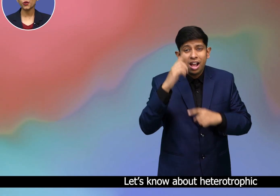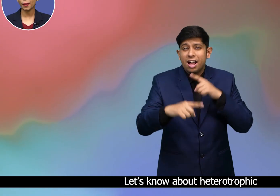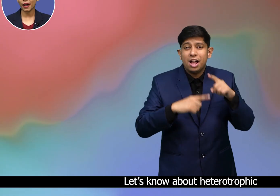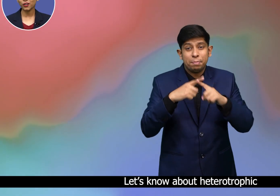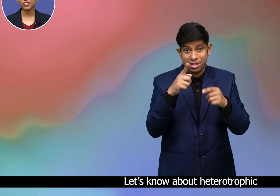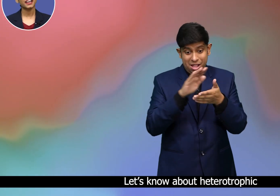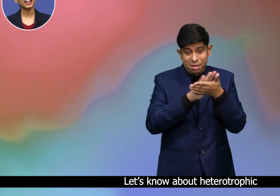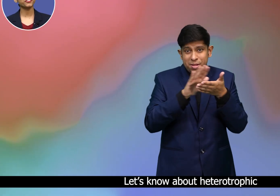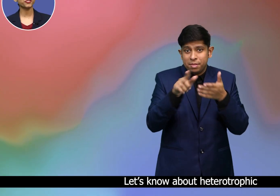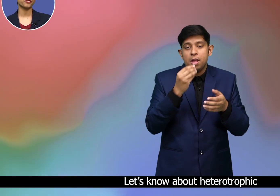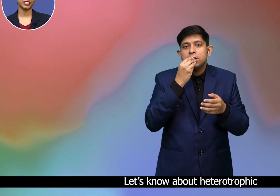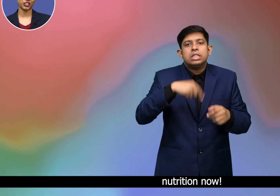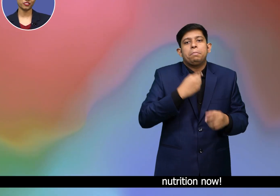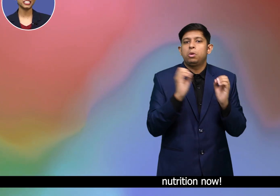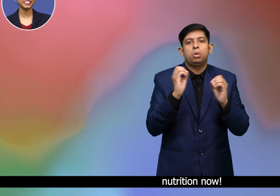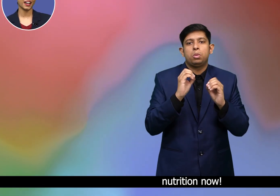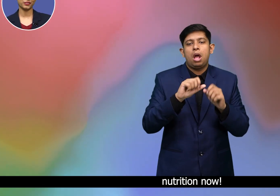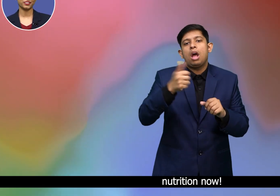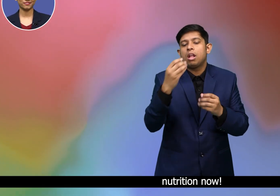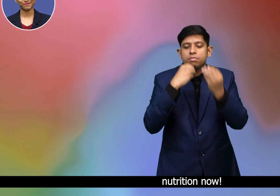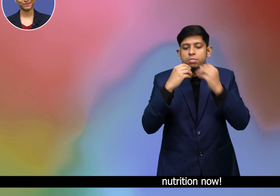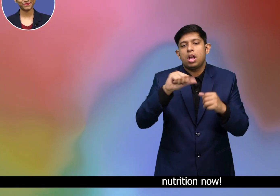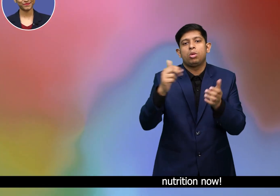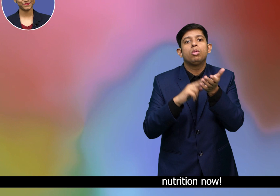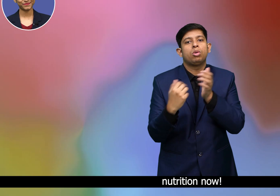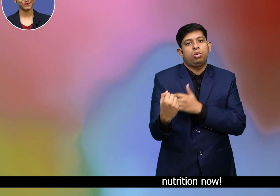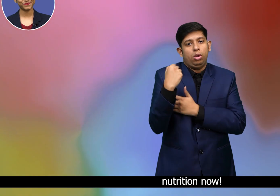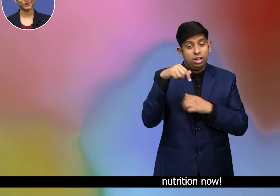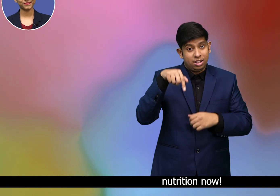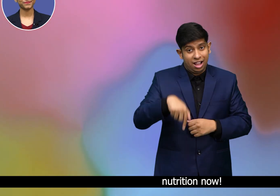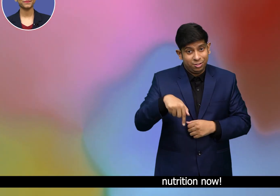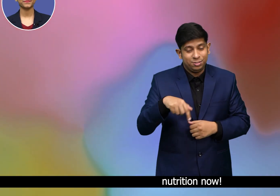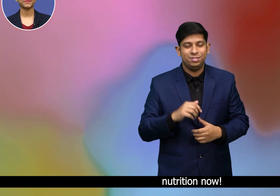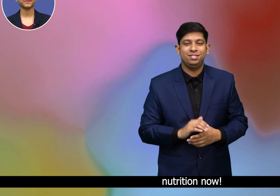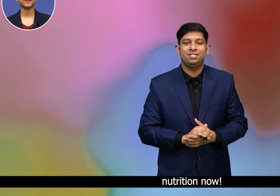Let's know about heterotrophic nutrition now.